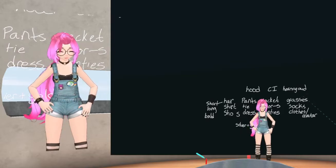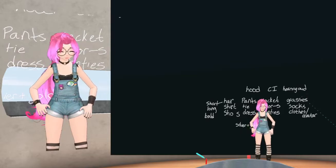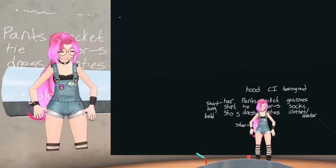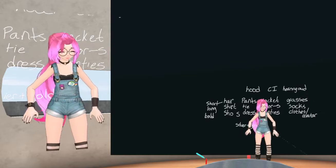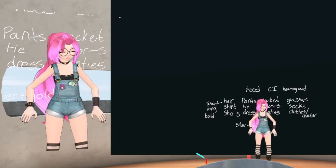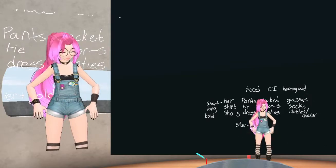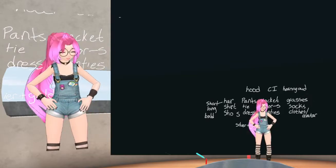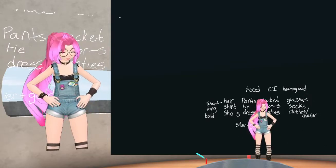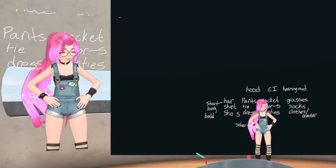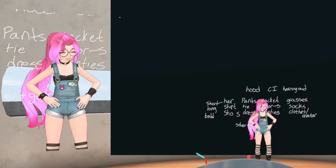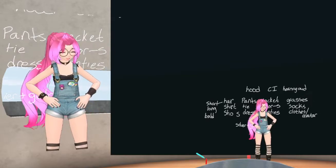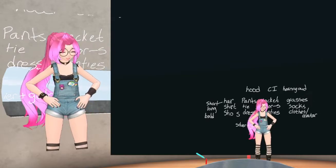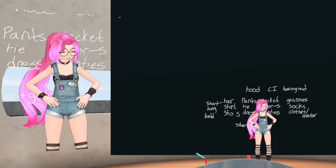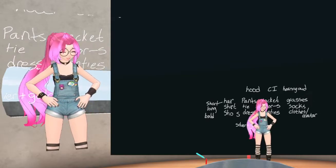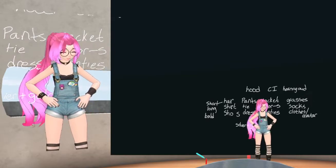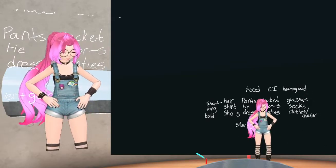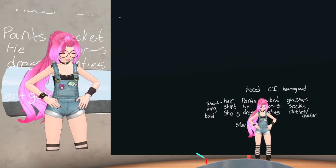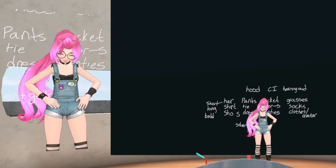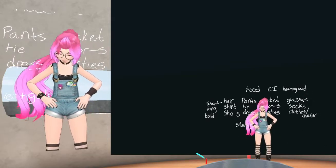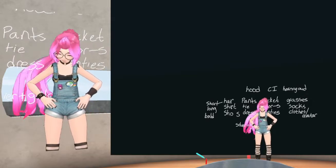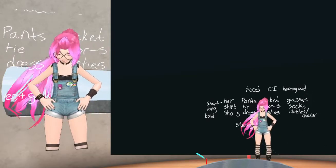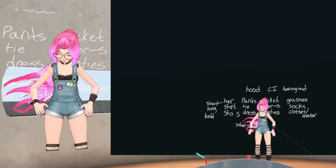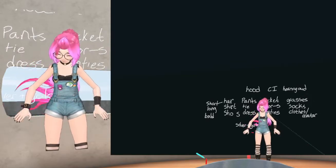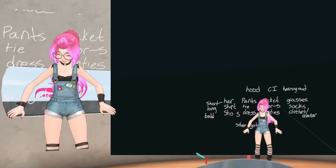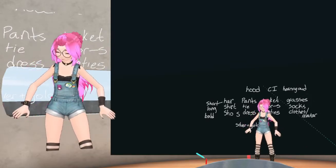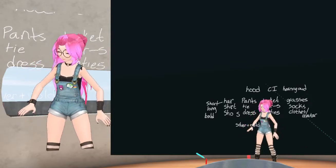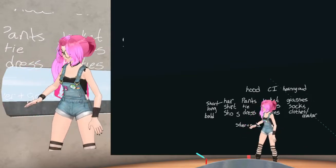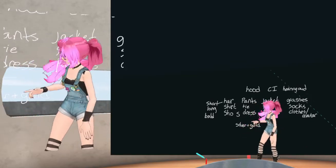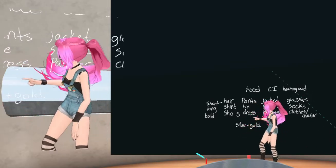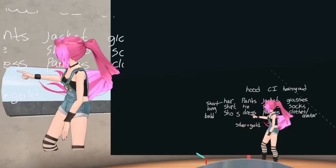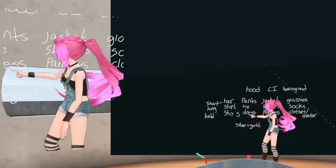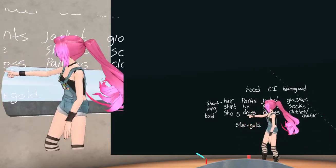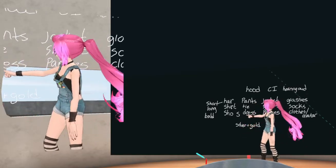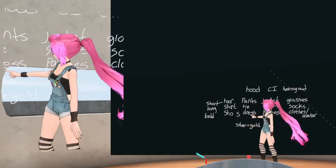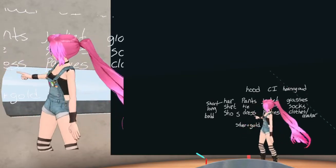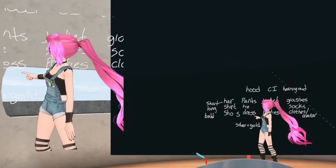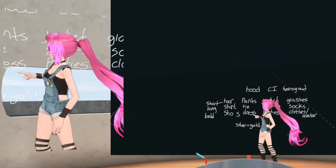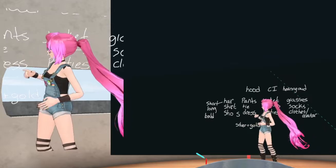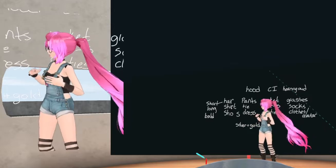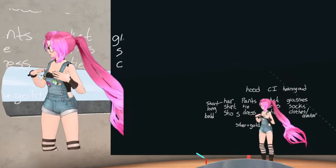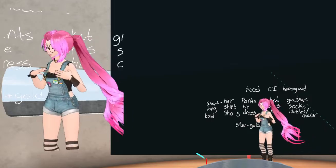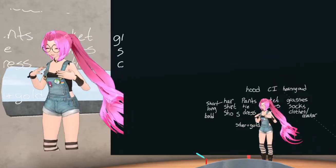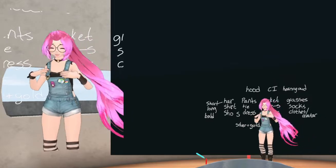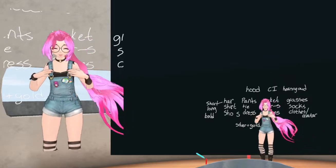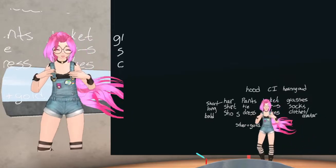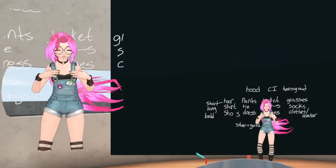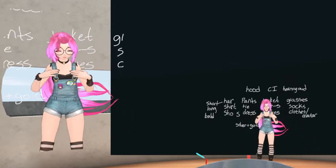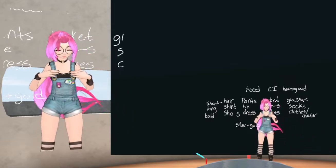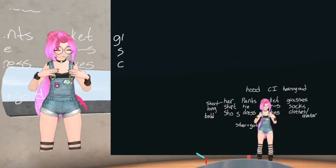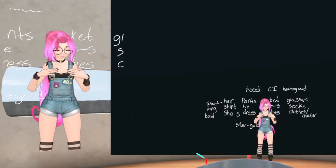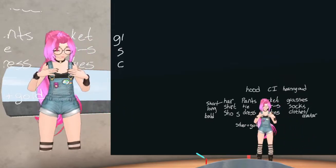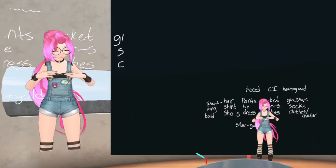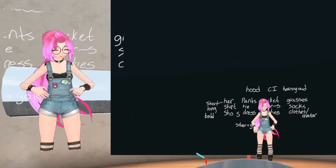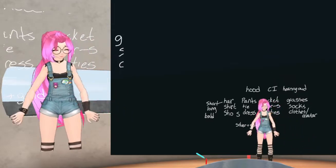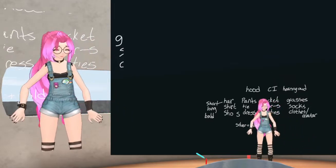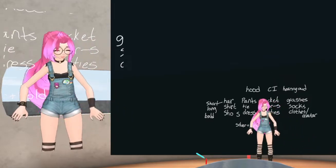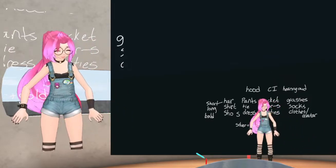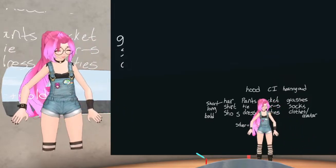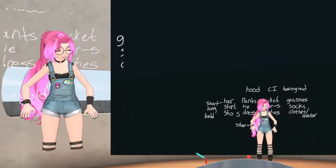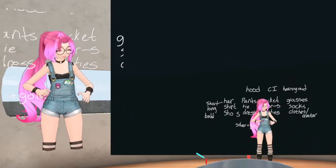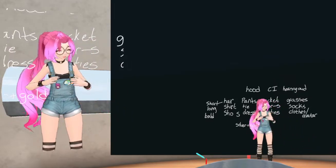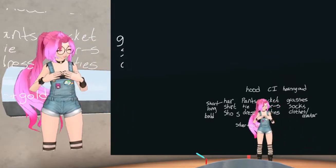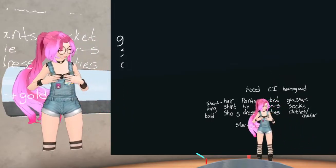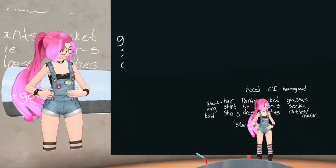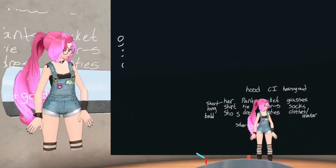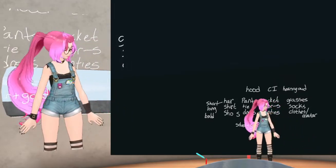Skirt. So if you just want to say skirt, it's starting at your hips. But if you're saying dress, it's starting at your